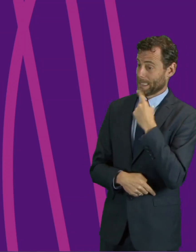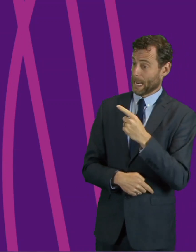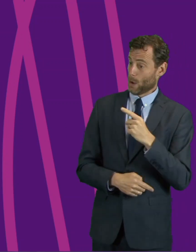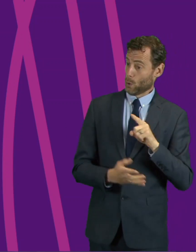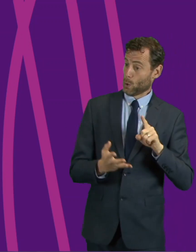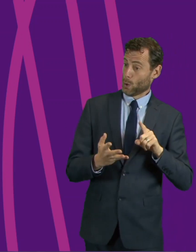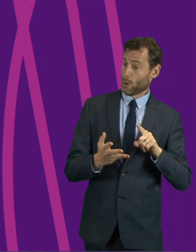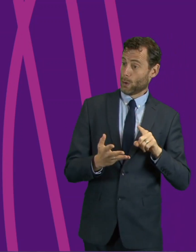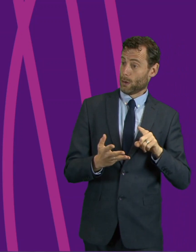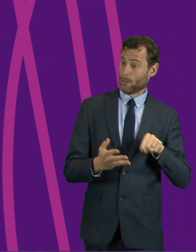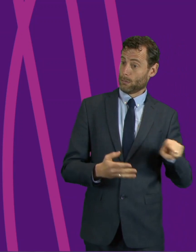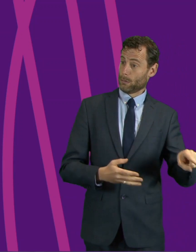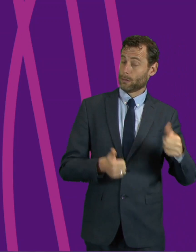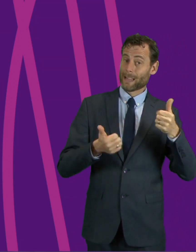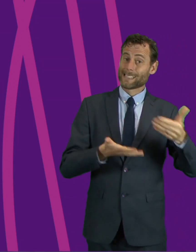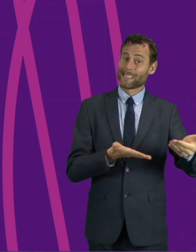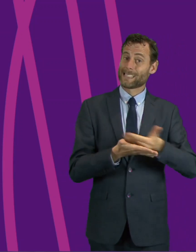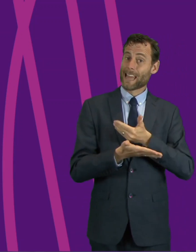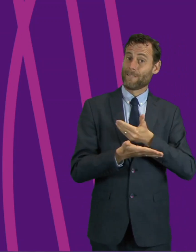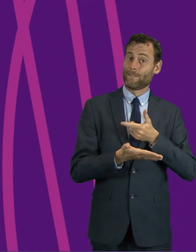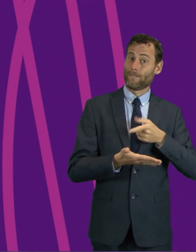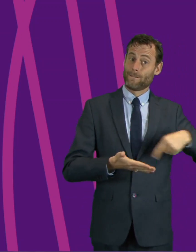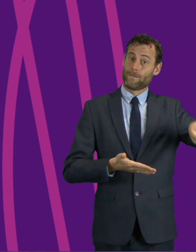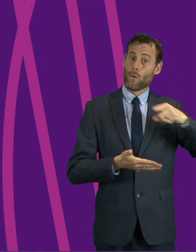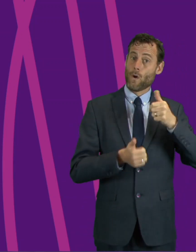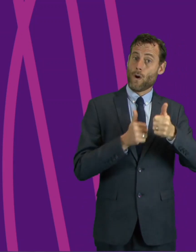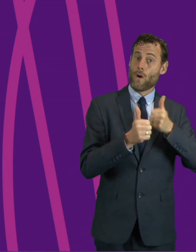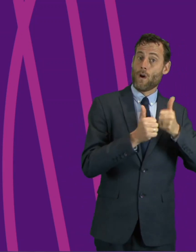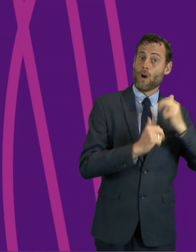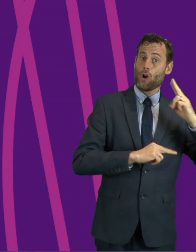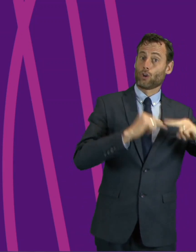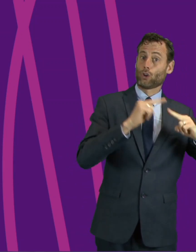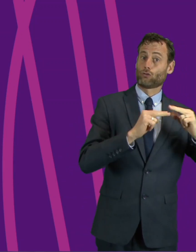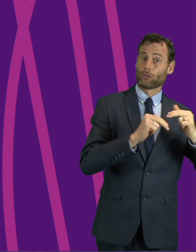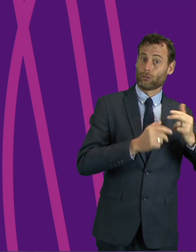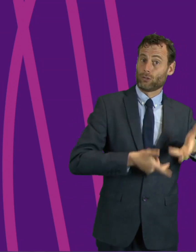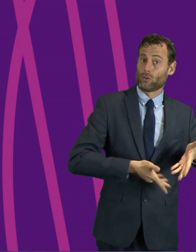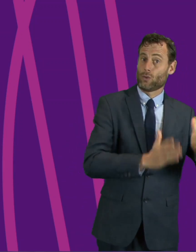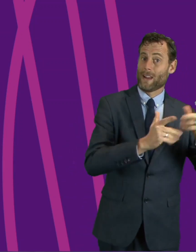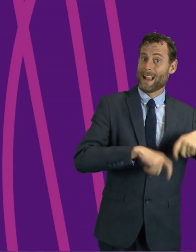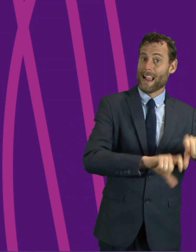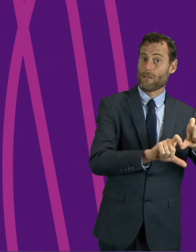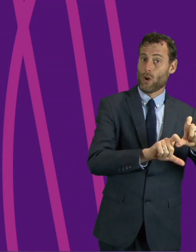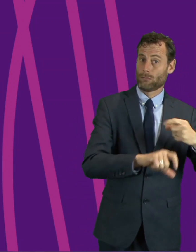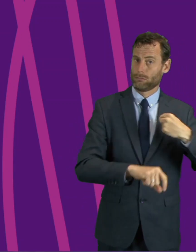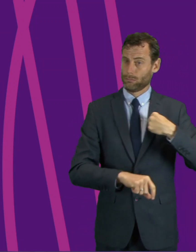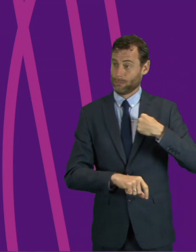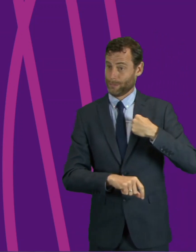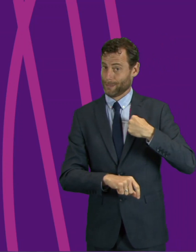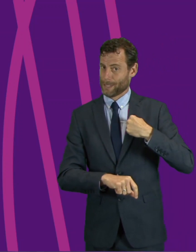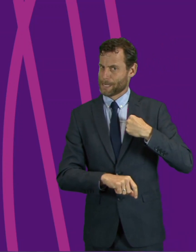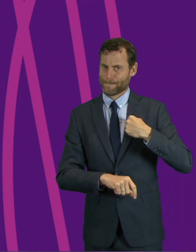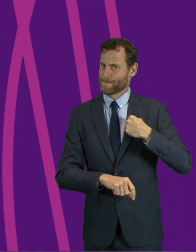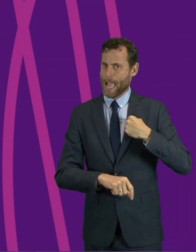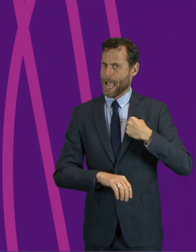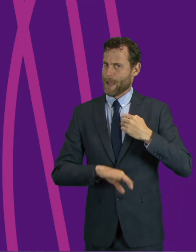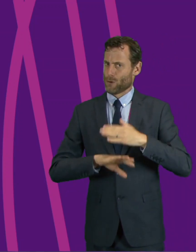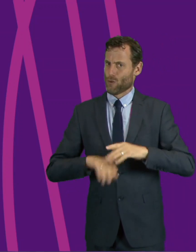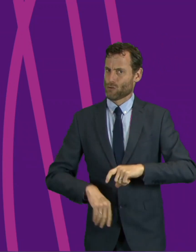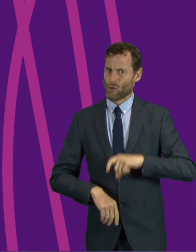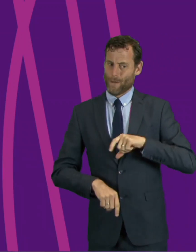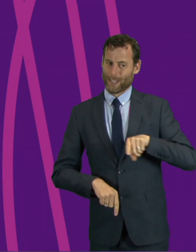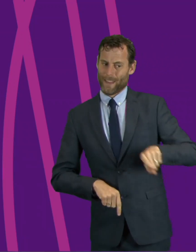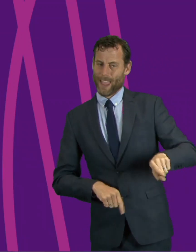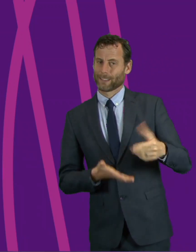operating normally in other parts of the UK. That is something, as First Minister of Scotland, I am not yet